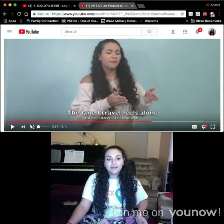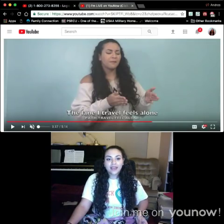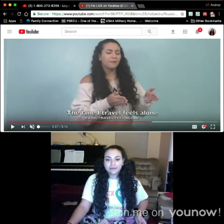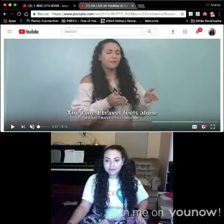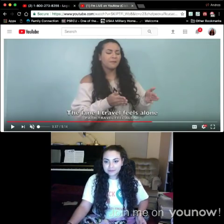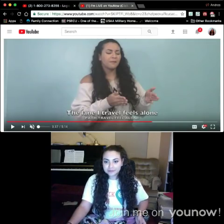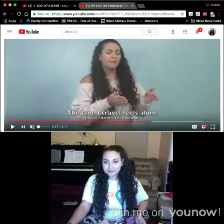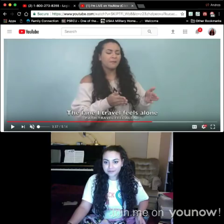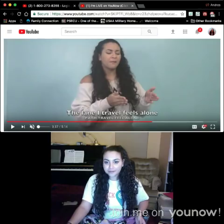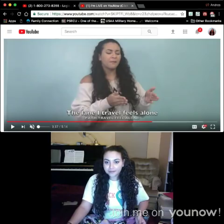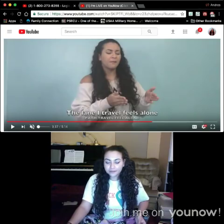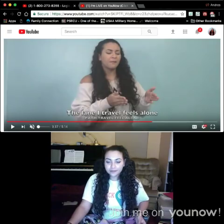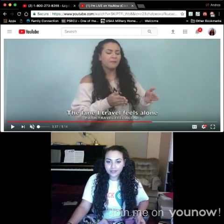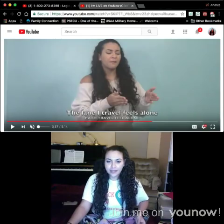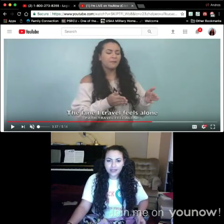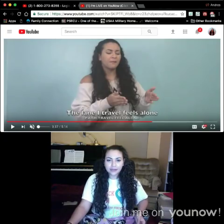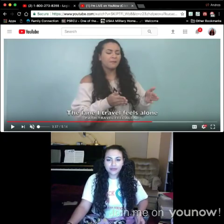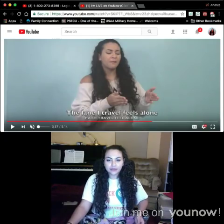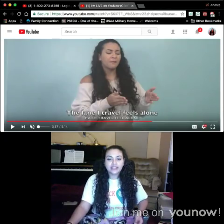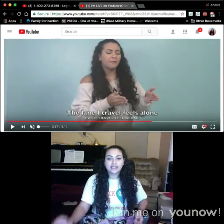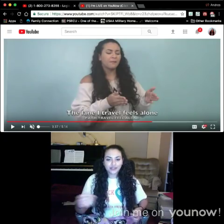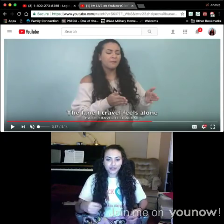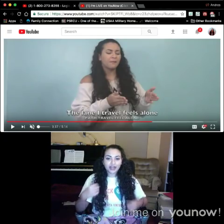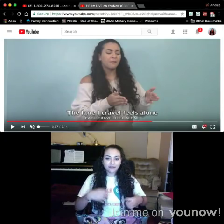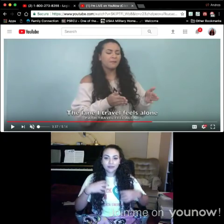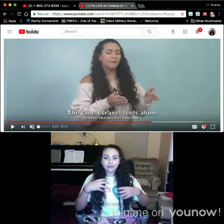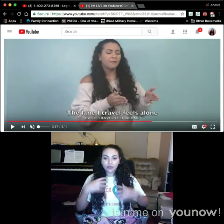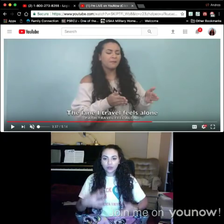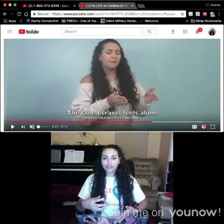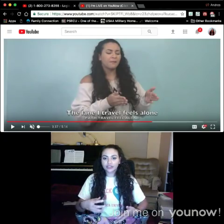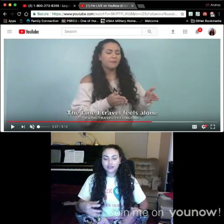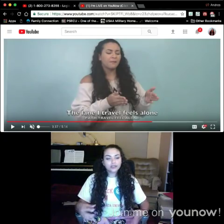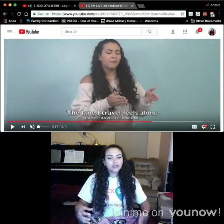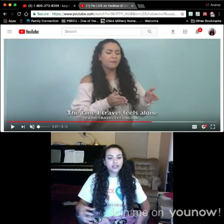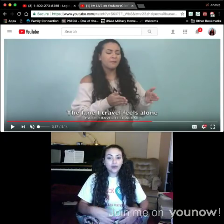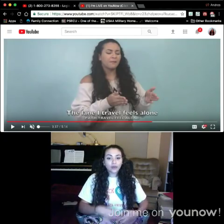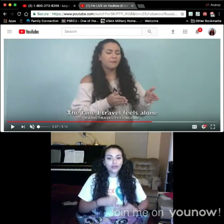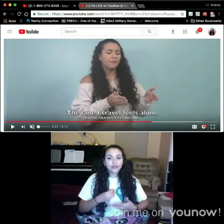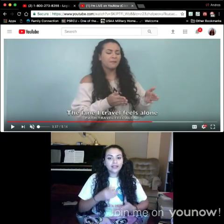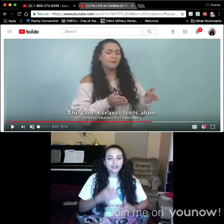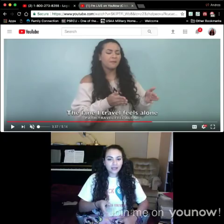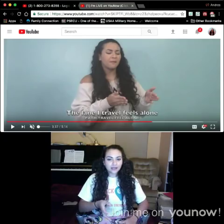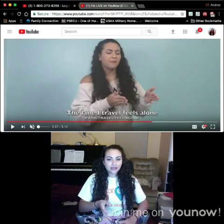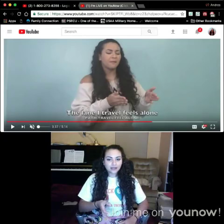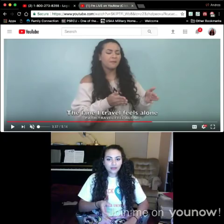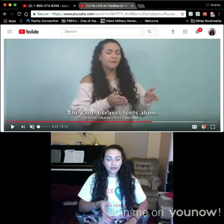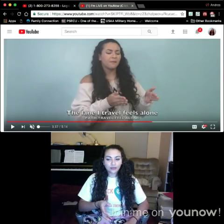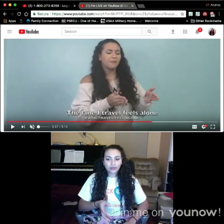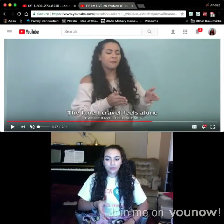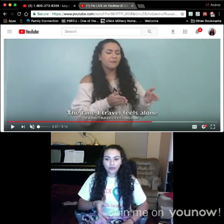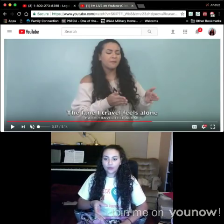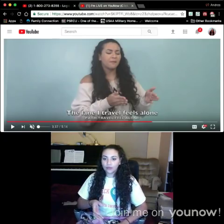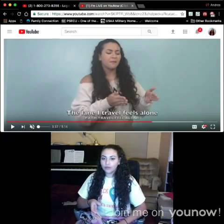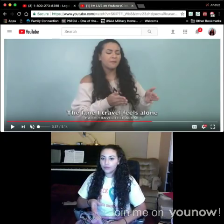But yeah. An idiom is a phrase that's derived from culture. And it only really makes sense